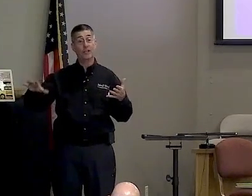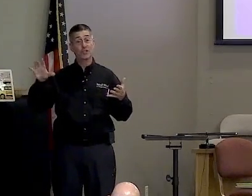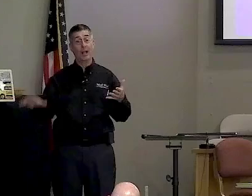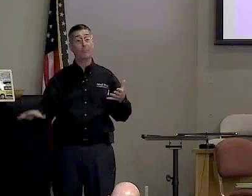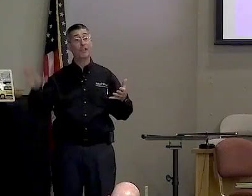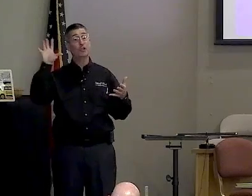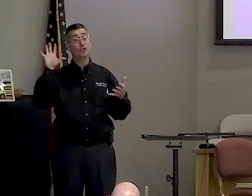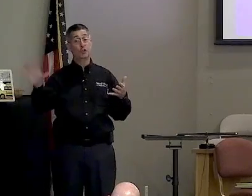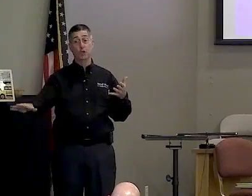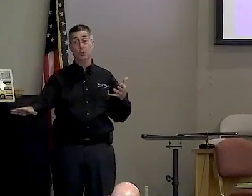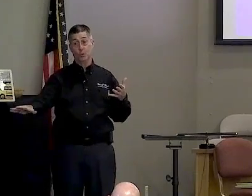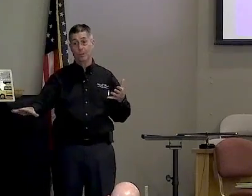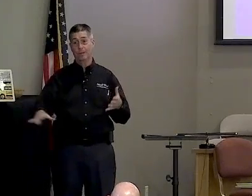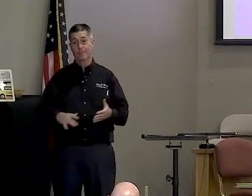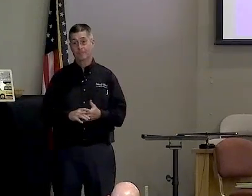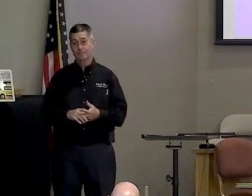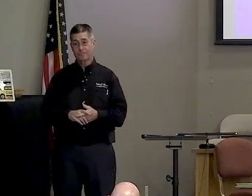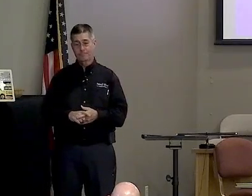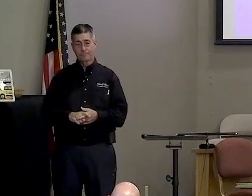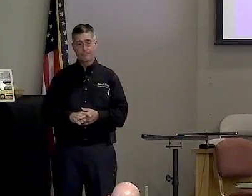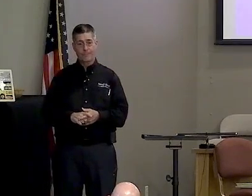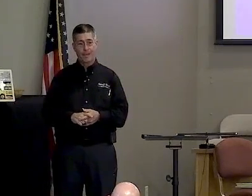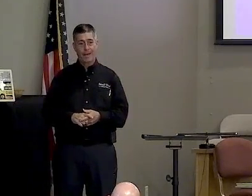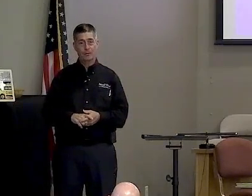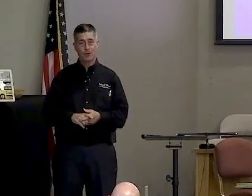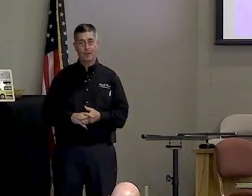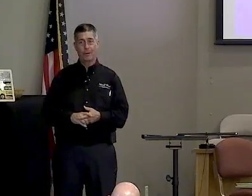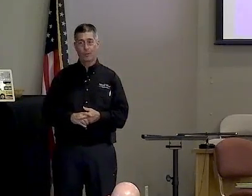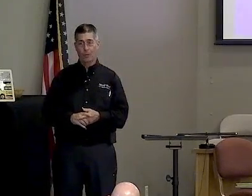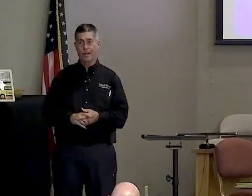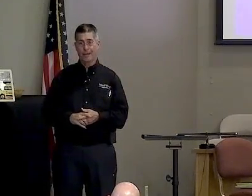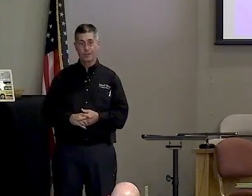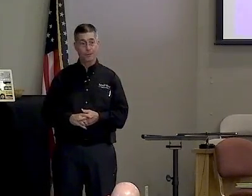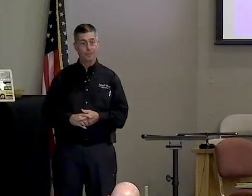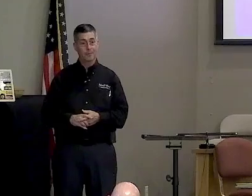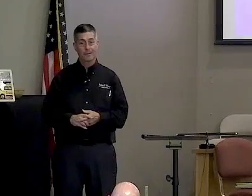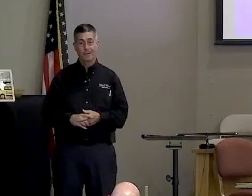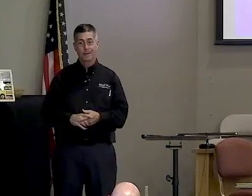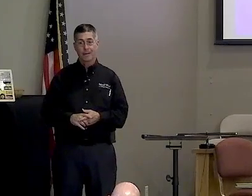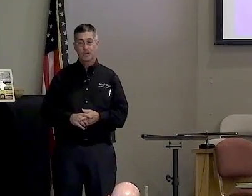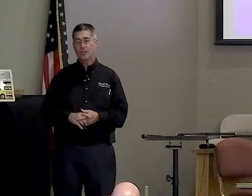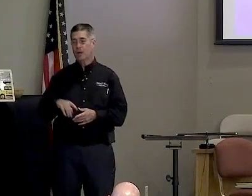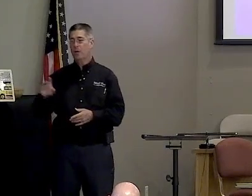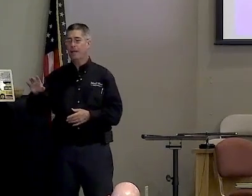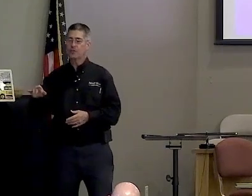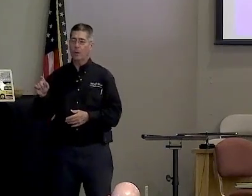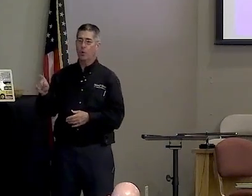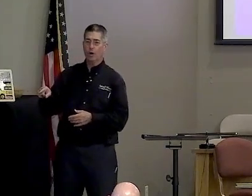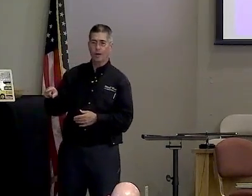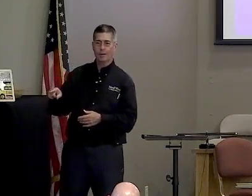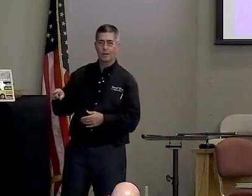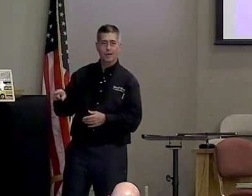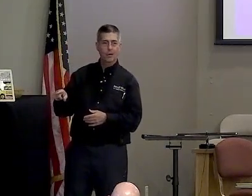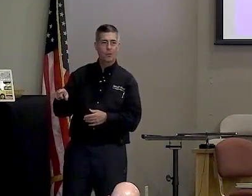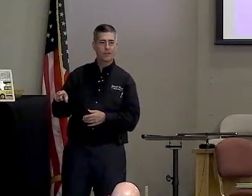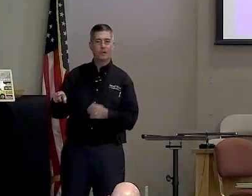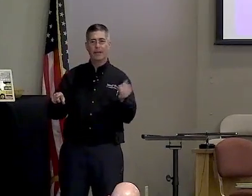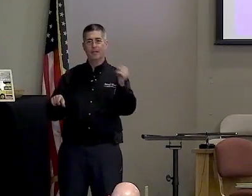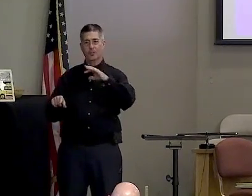something to do. And I was trying to think, okay, what can he do? So I said, okay, so at work, when somebody else is